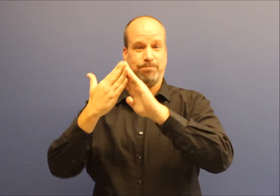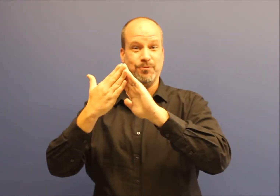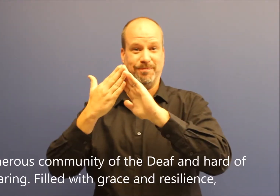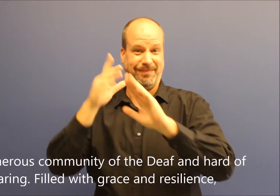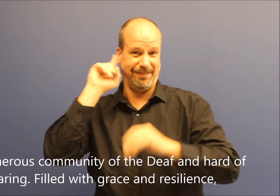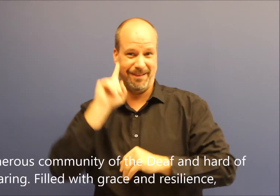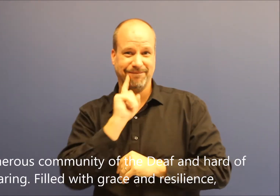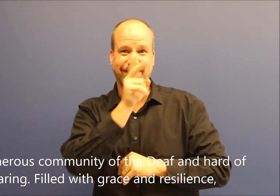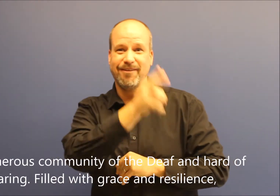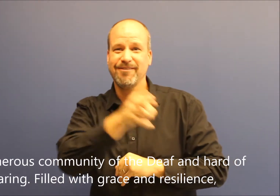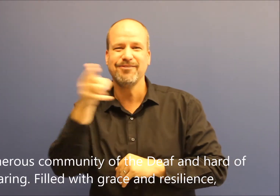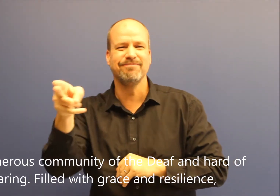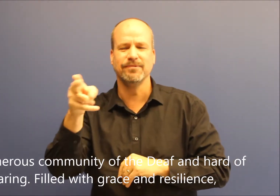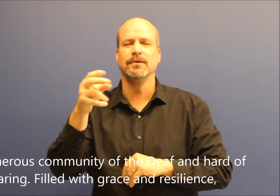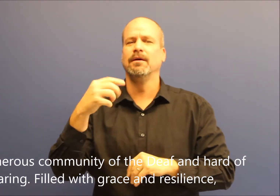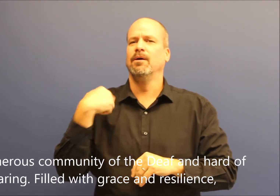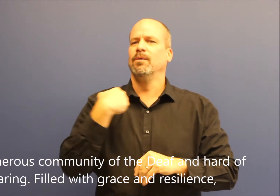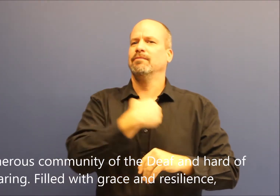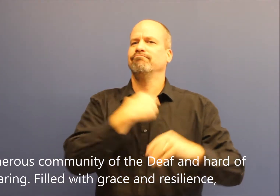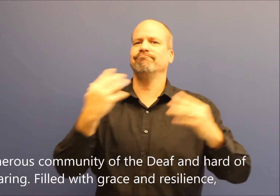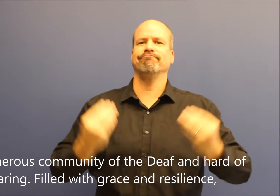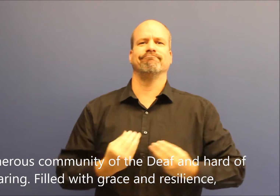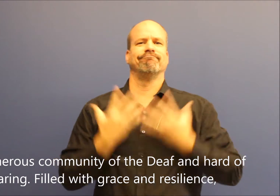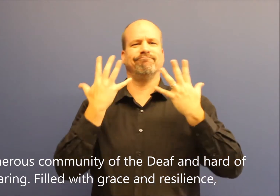generous community of the deaf and hard of hearing.